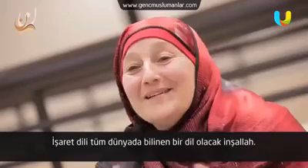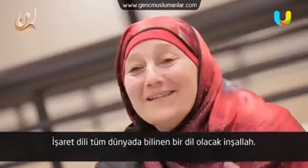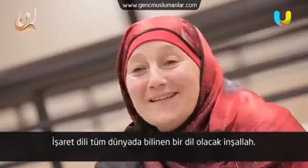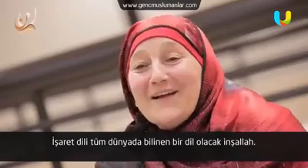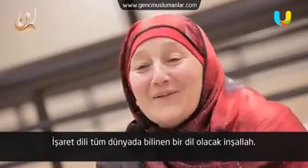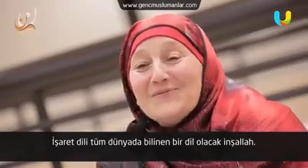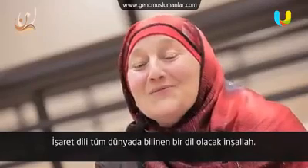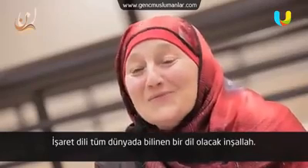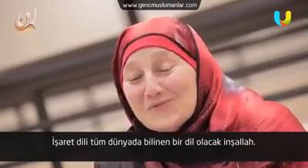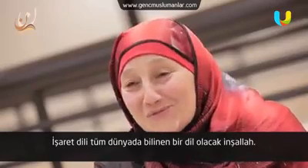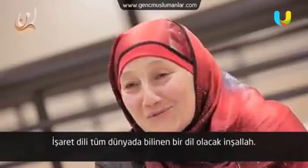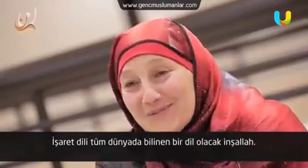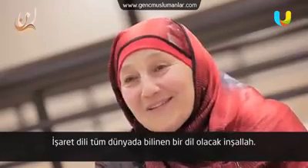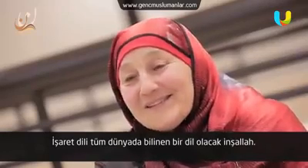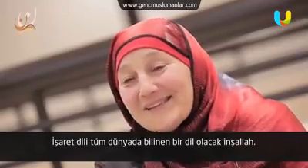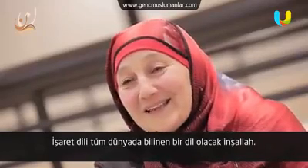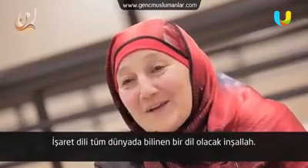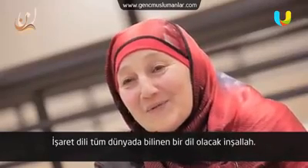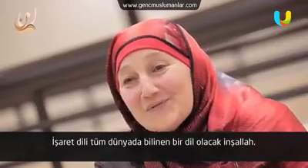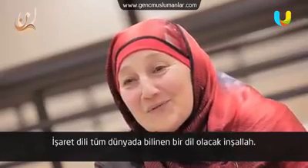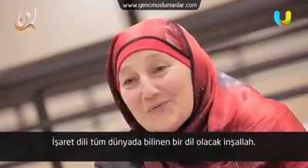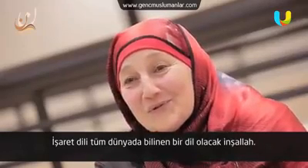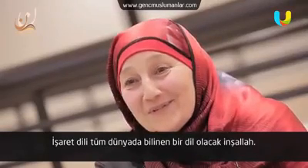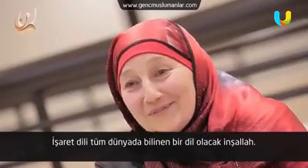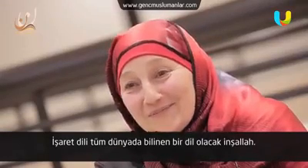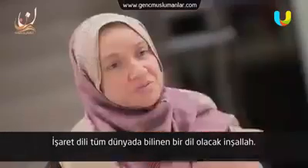a universal sign language for the world.